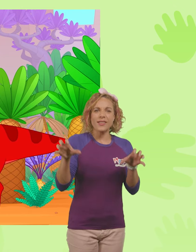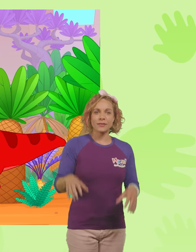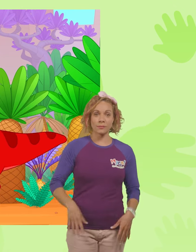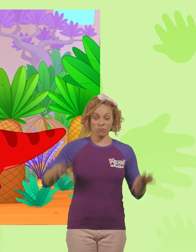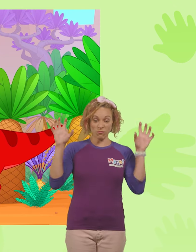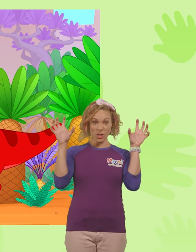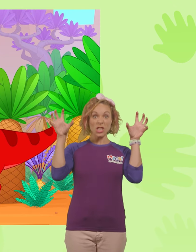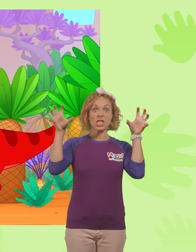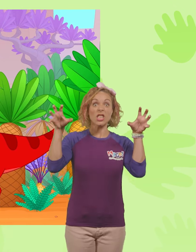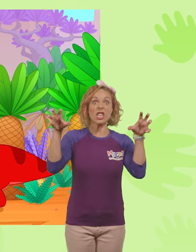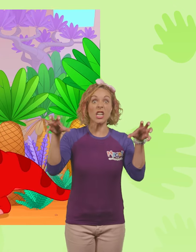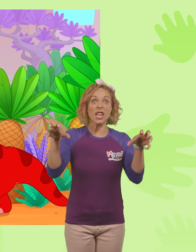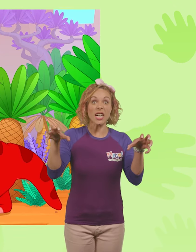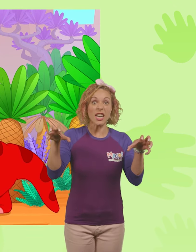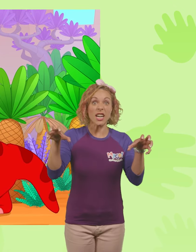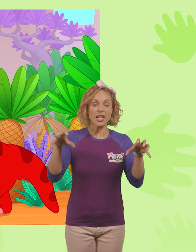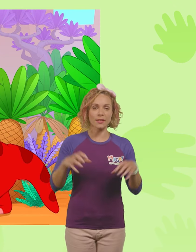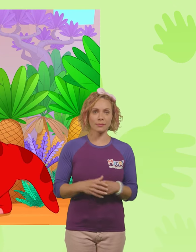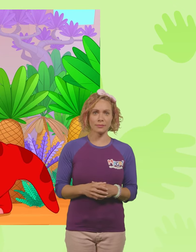Wow!